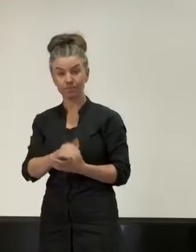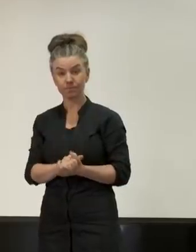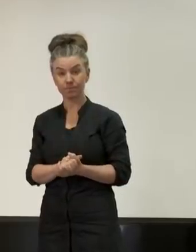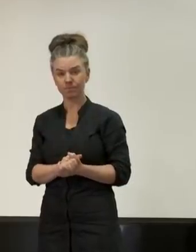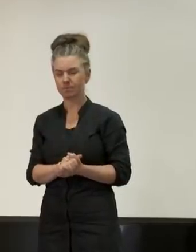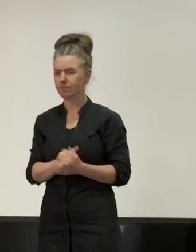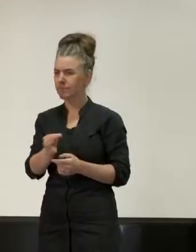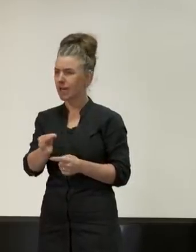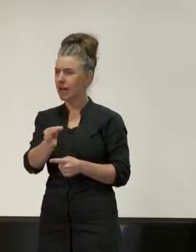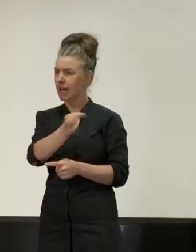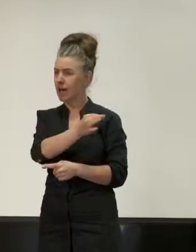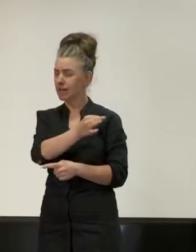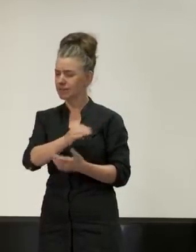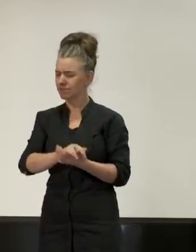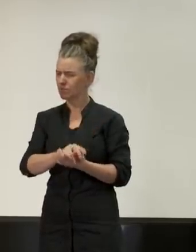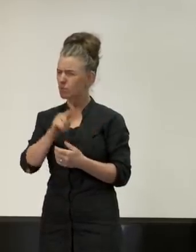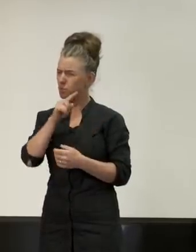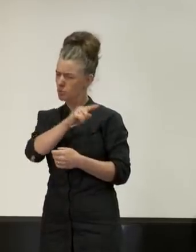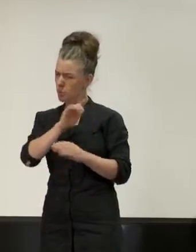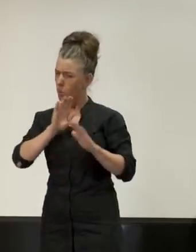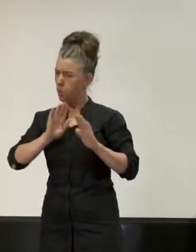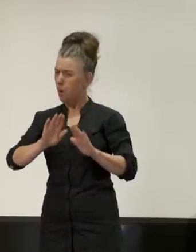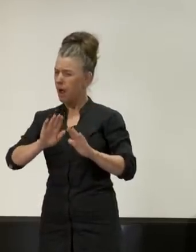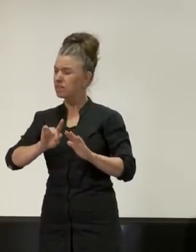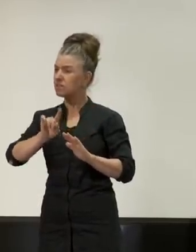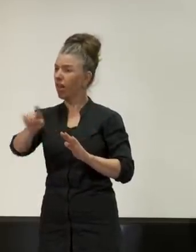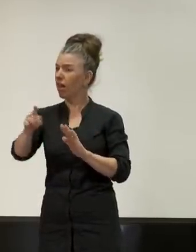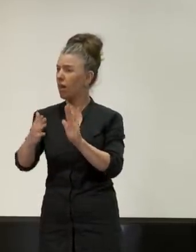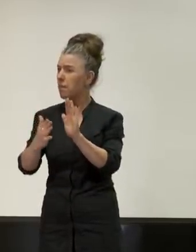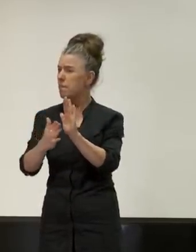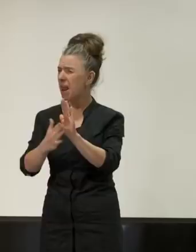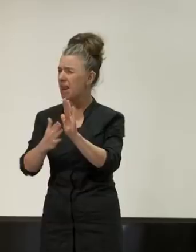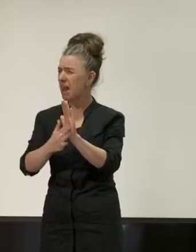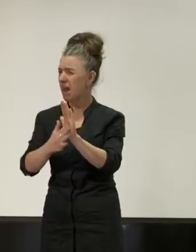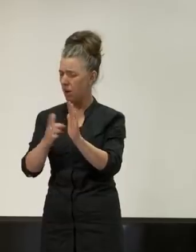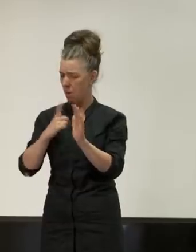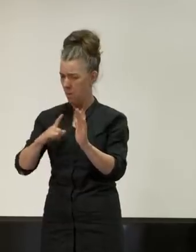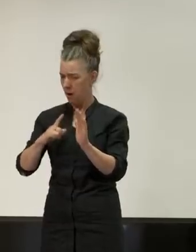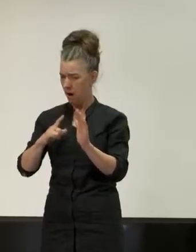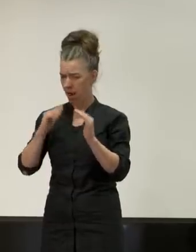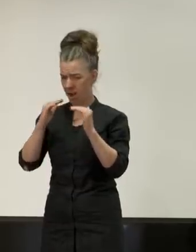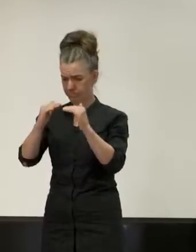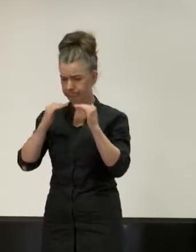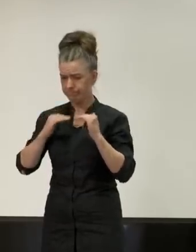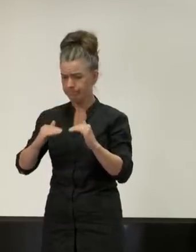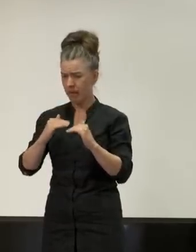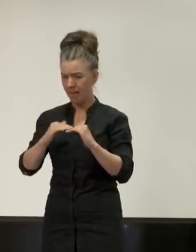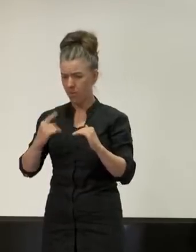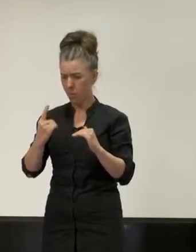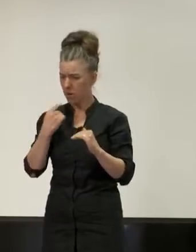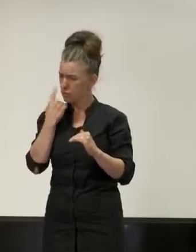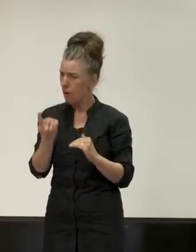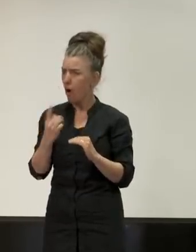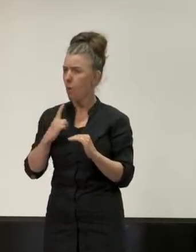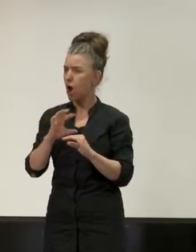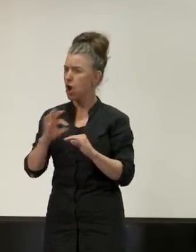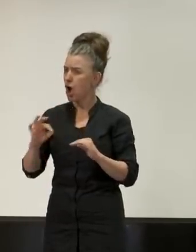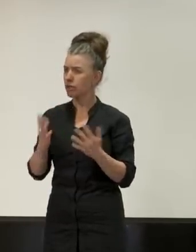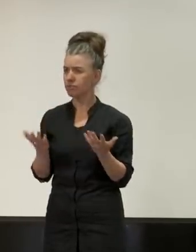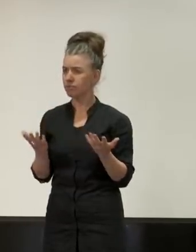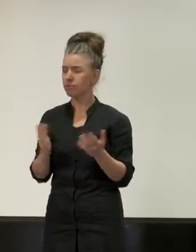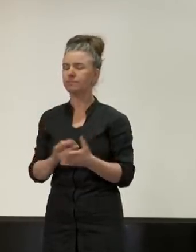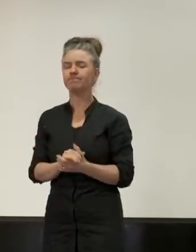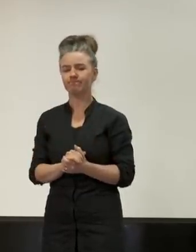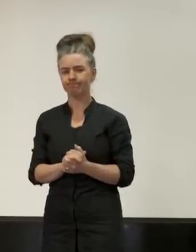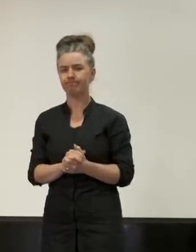waiting until the Cabinet decision on Monday? Why can we not move tomorrow? Yeah, look, for the same reasons, we've always moved cautiously